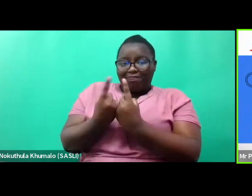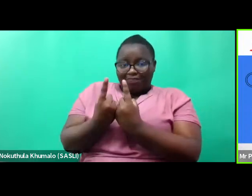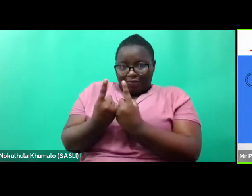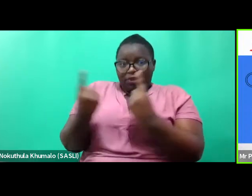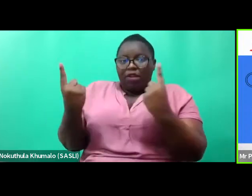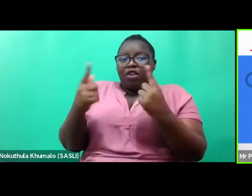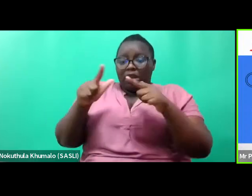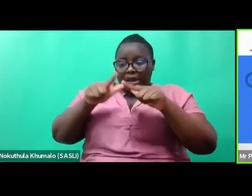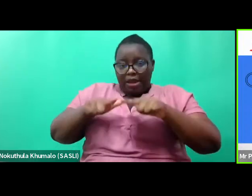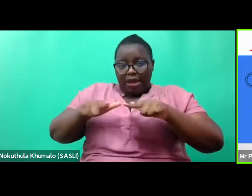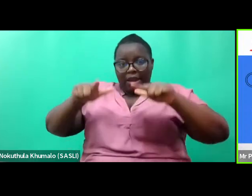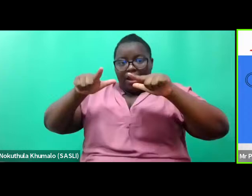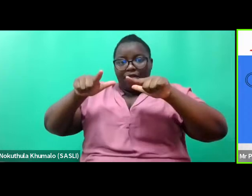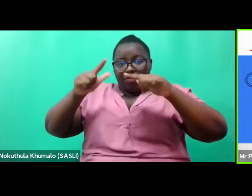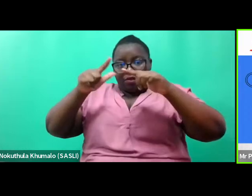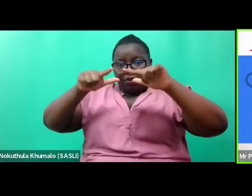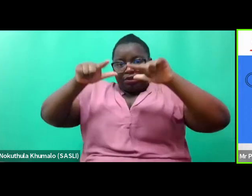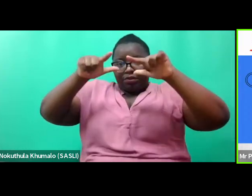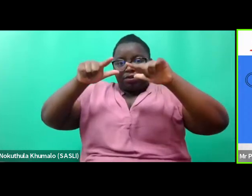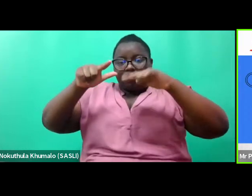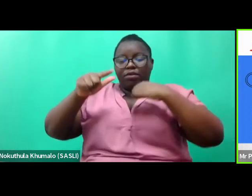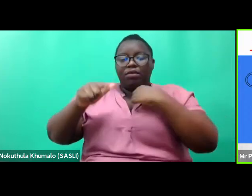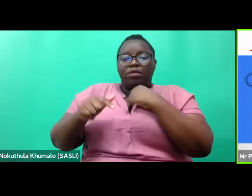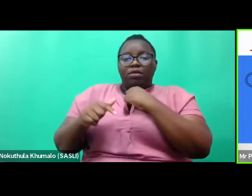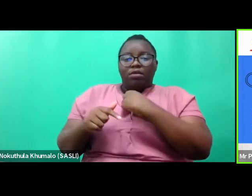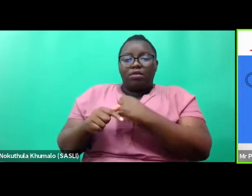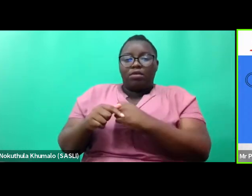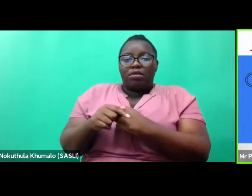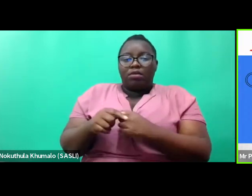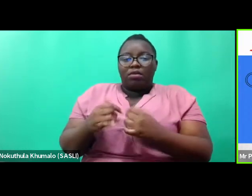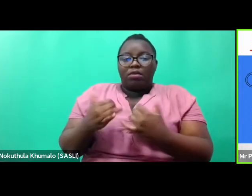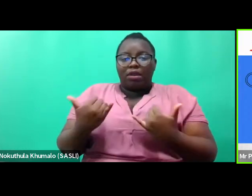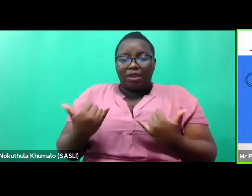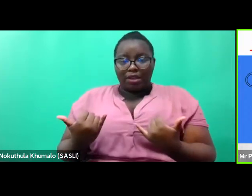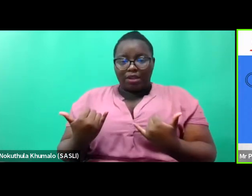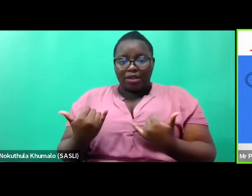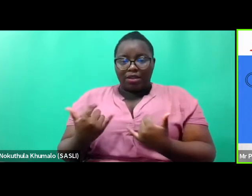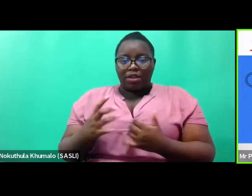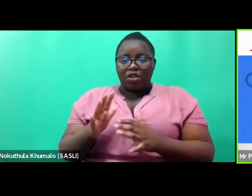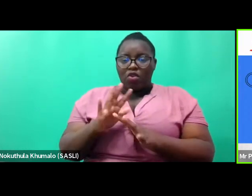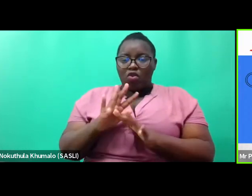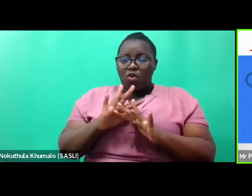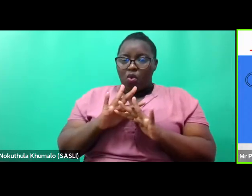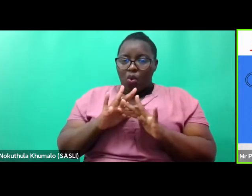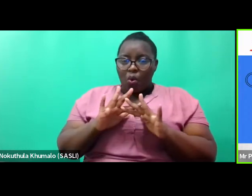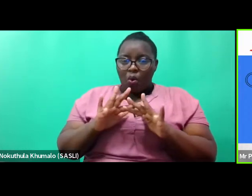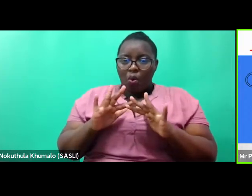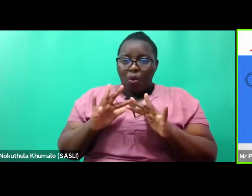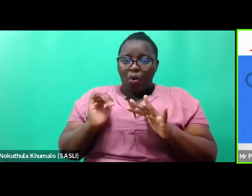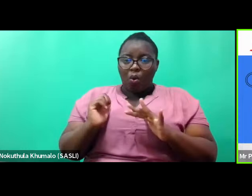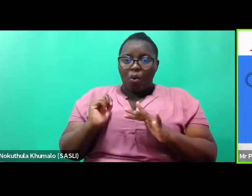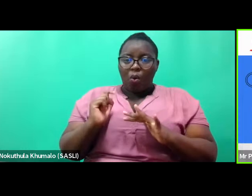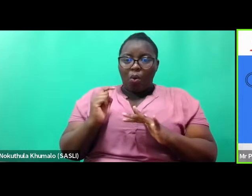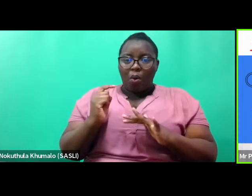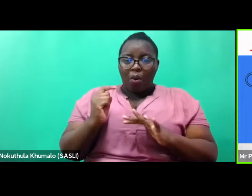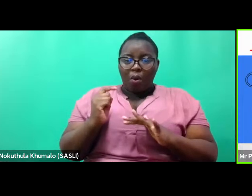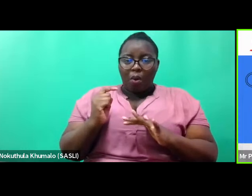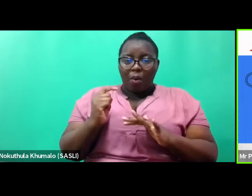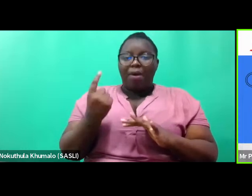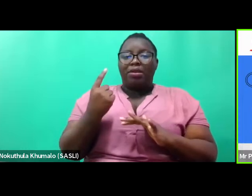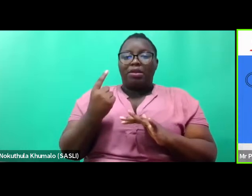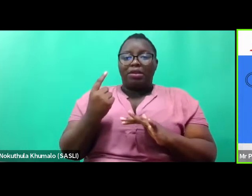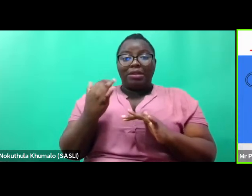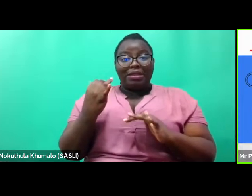levels. There are different, it's completely, no one case of autism is alike.